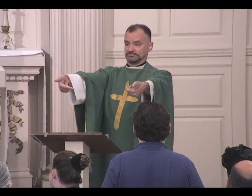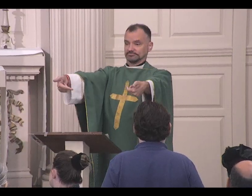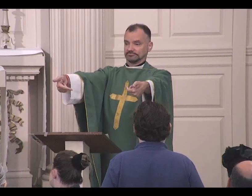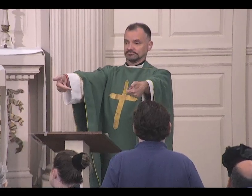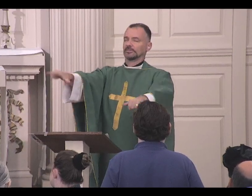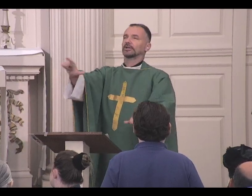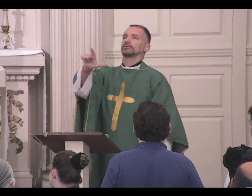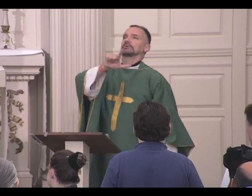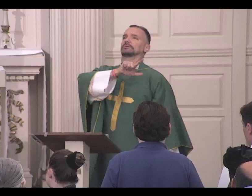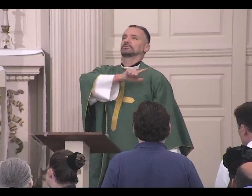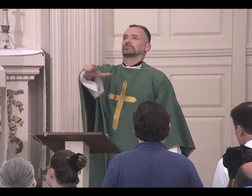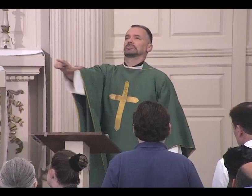Kyrie